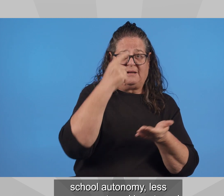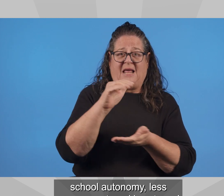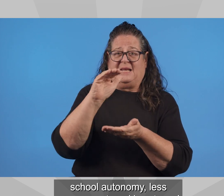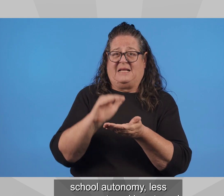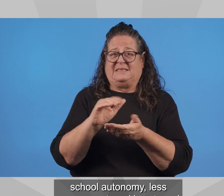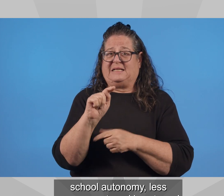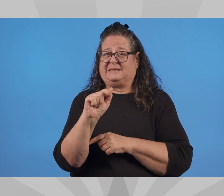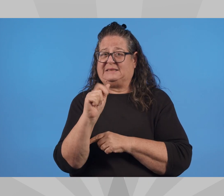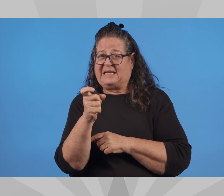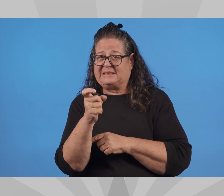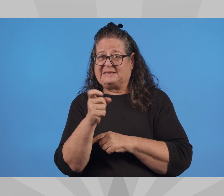less taxes.